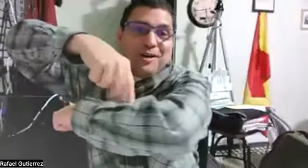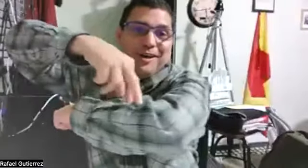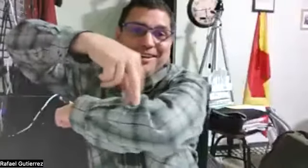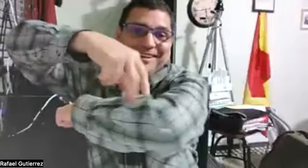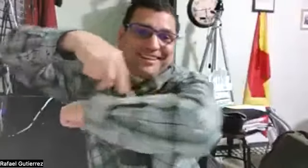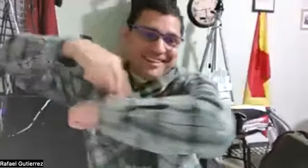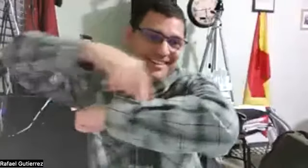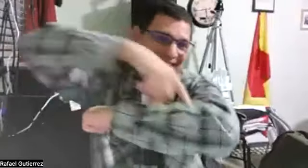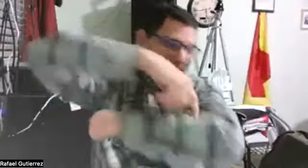walking.